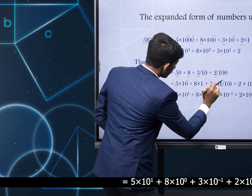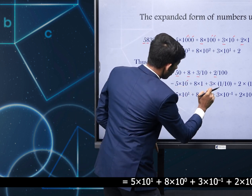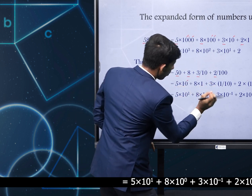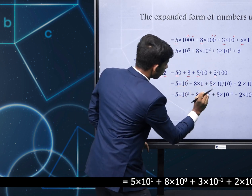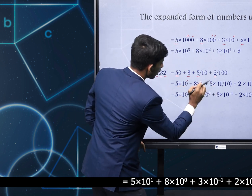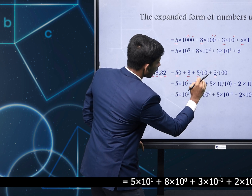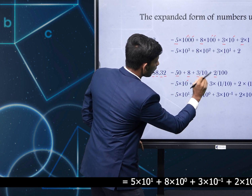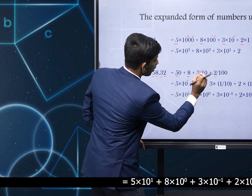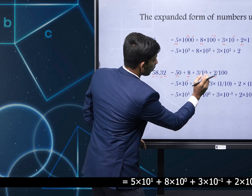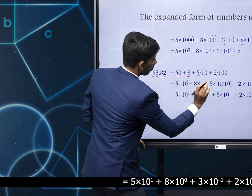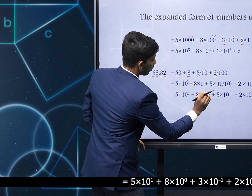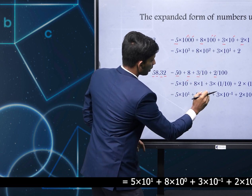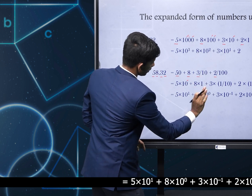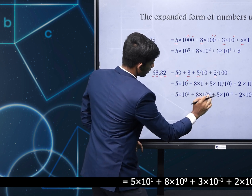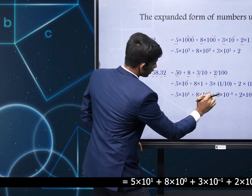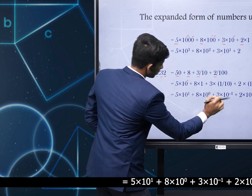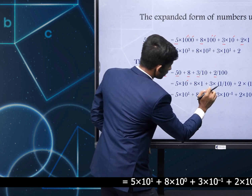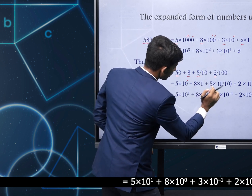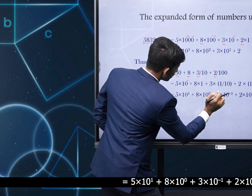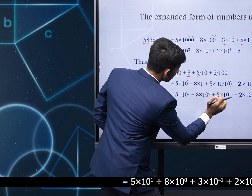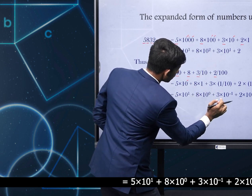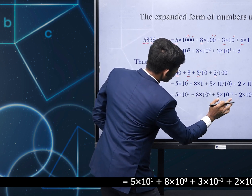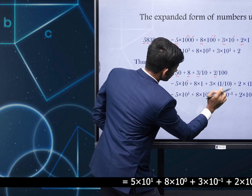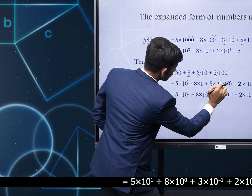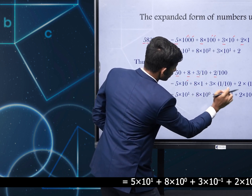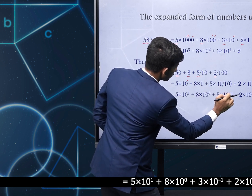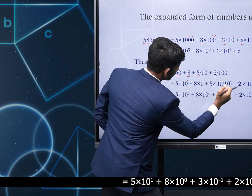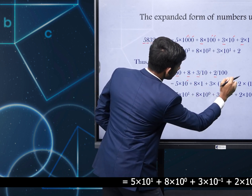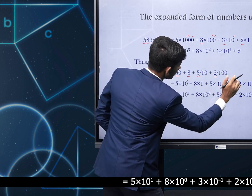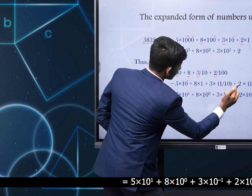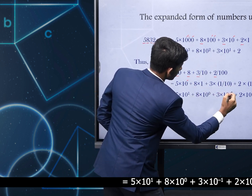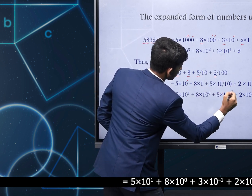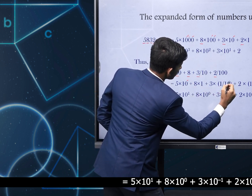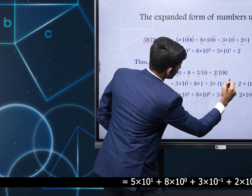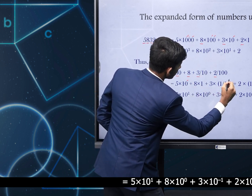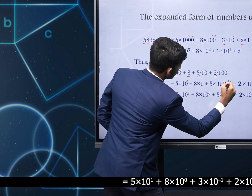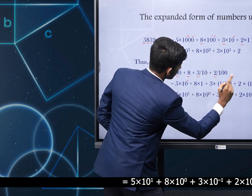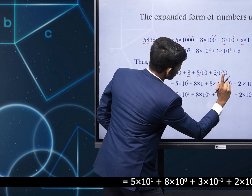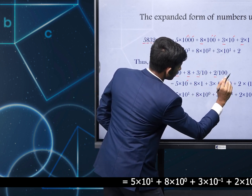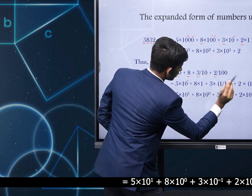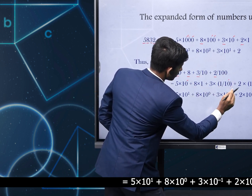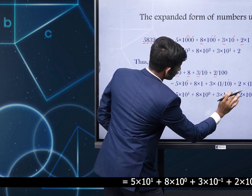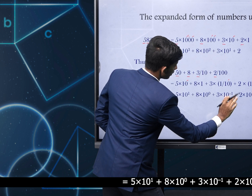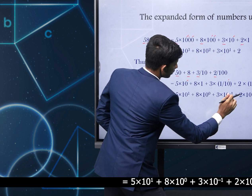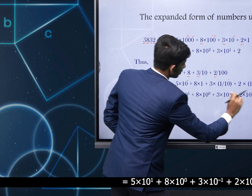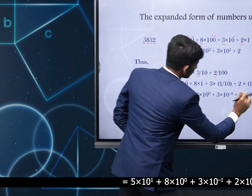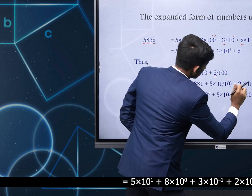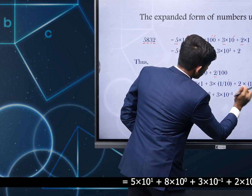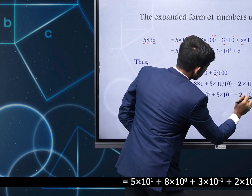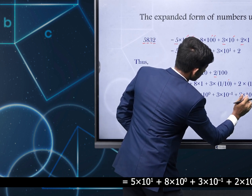5 into 10 to the power of 1 plus 8 into 10 to the power of 0 plus 3 into 10 to the power of minus 1. We bring the